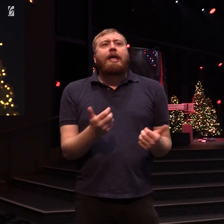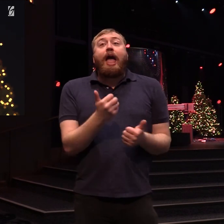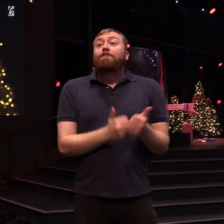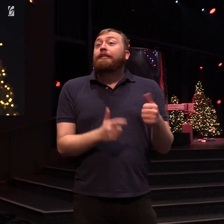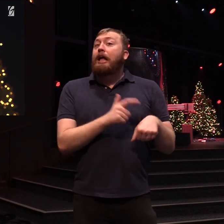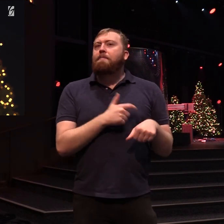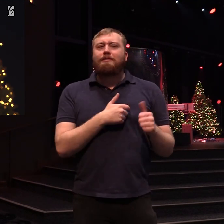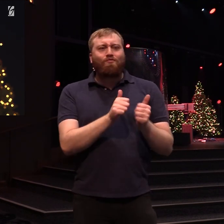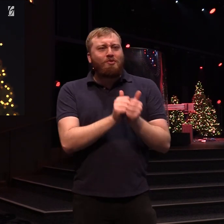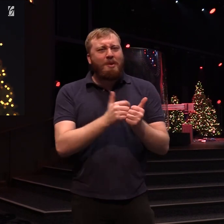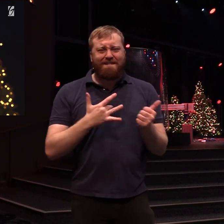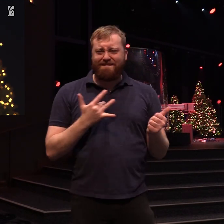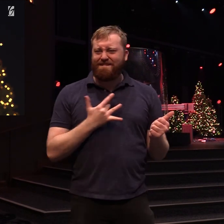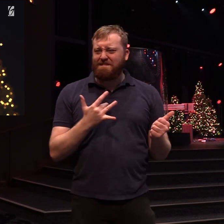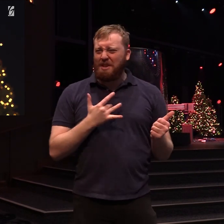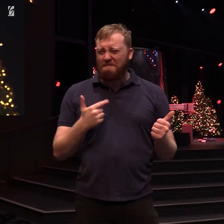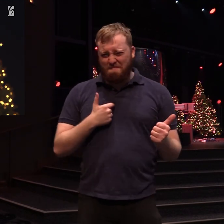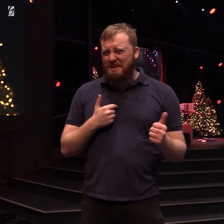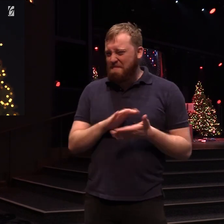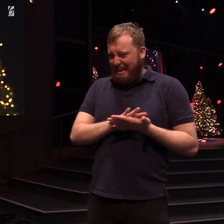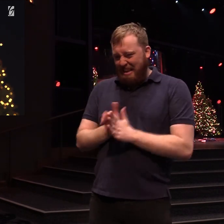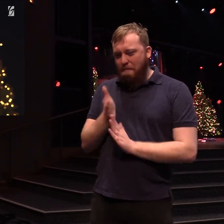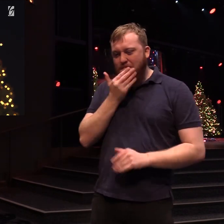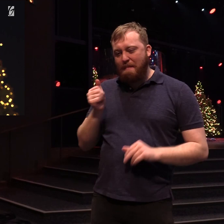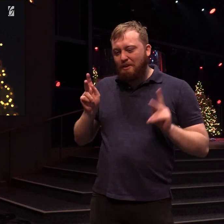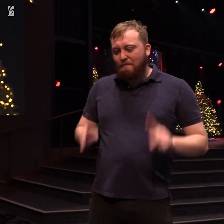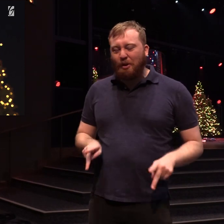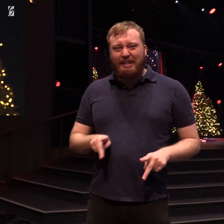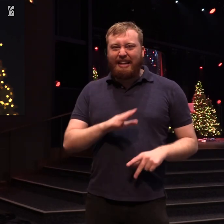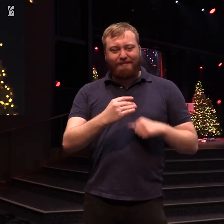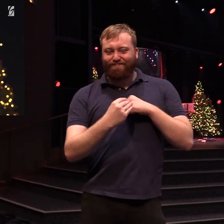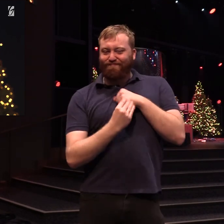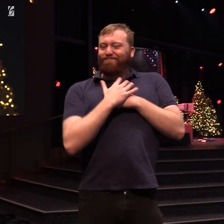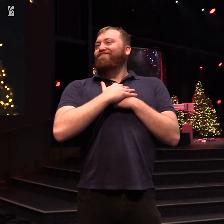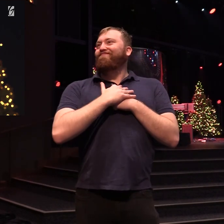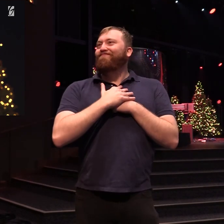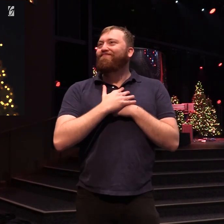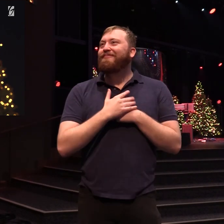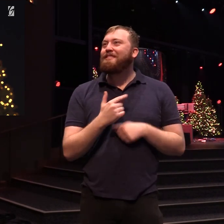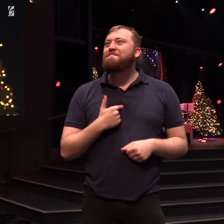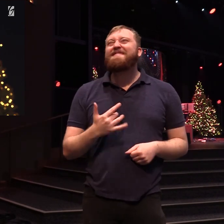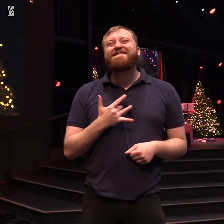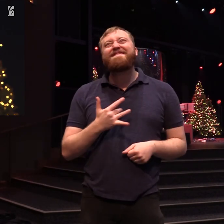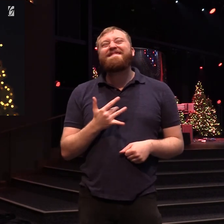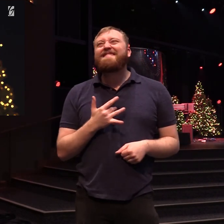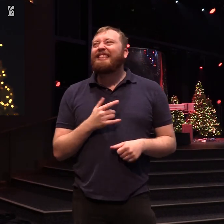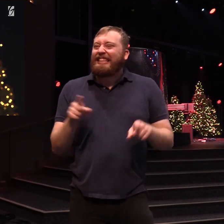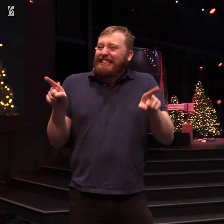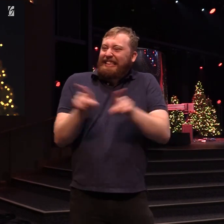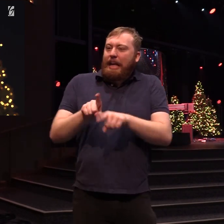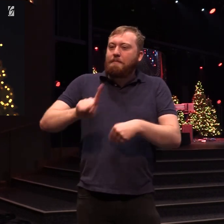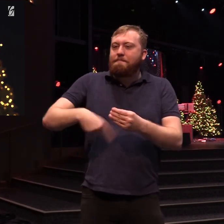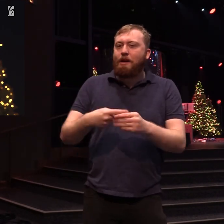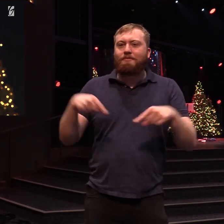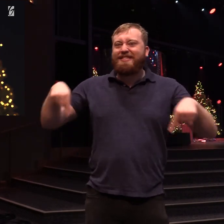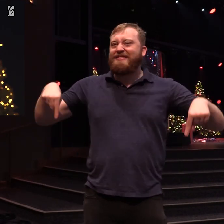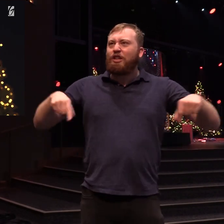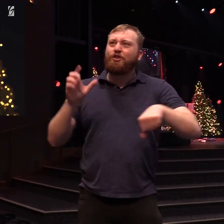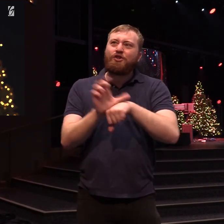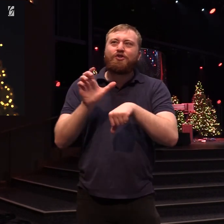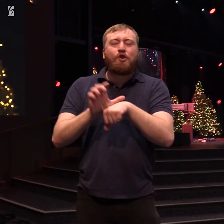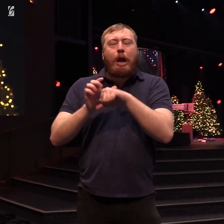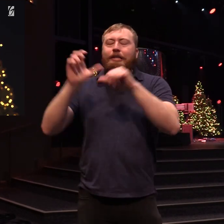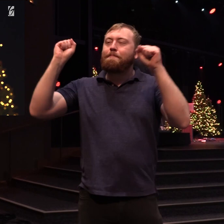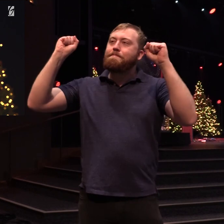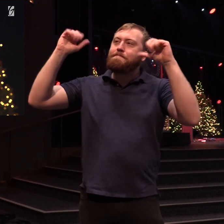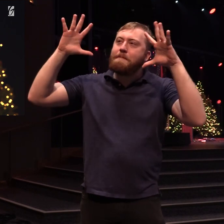better person. It just, something rubs off on me. And I feel the same way about this spectacular church,